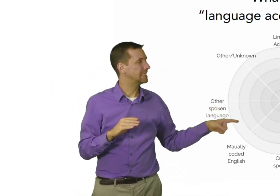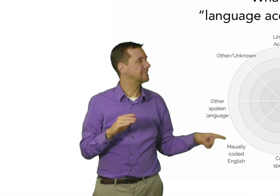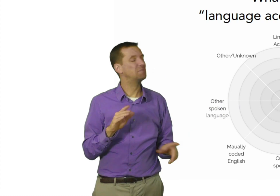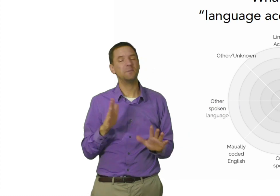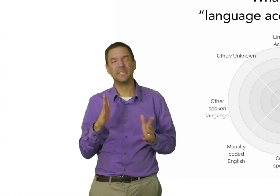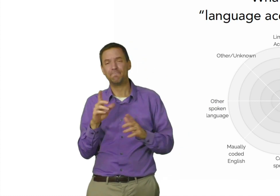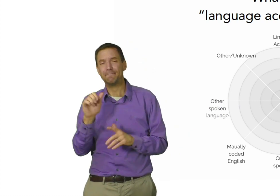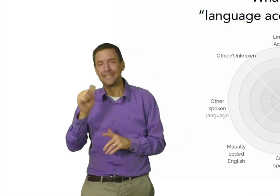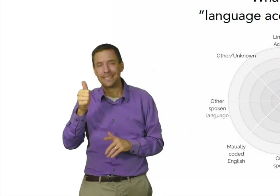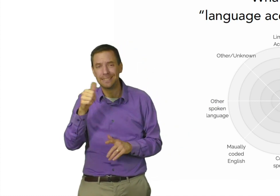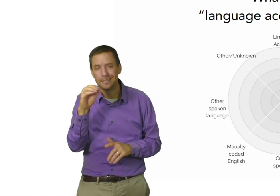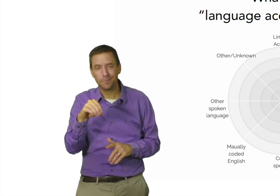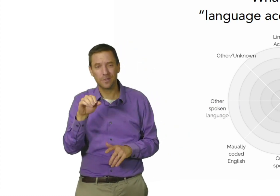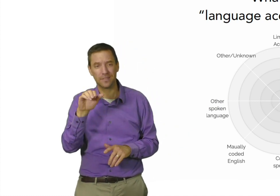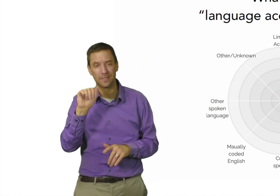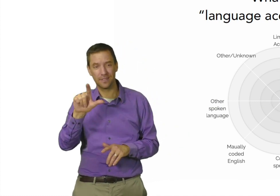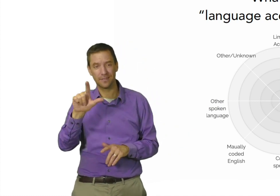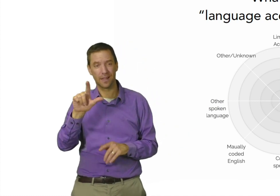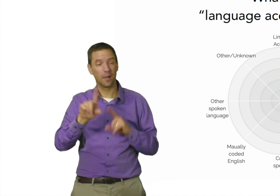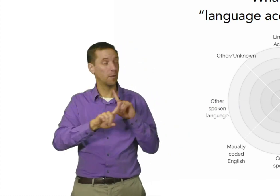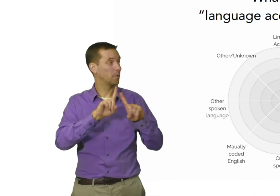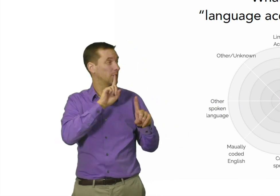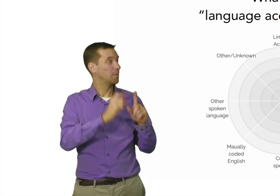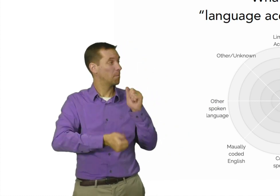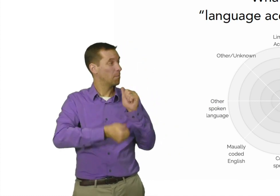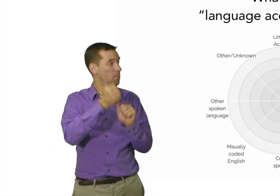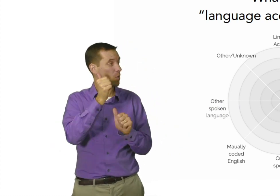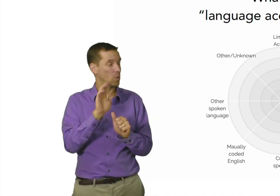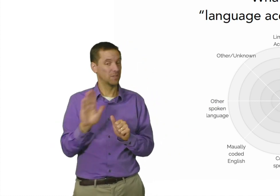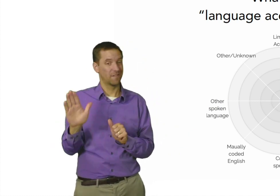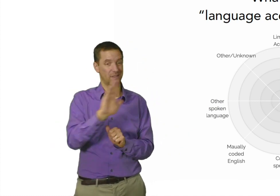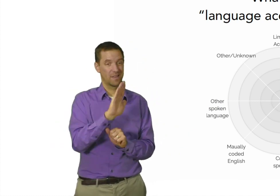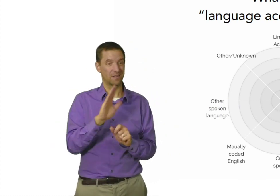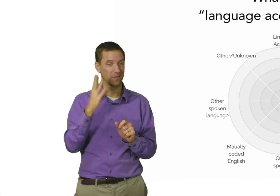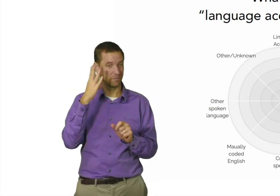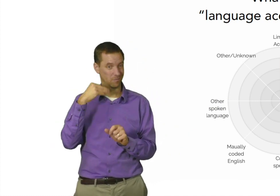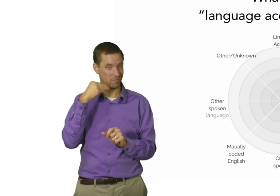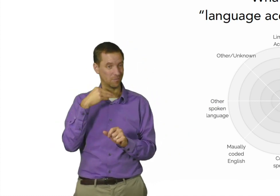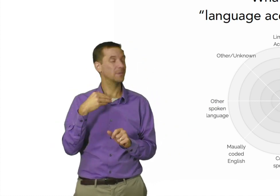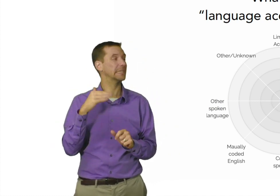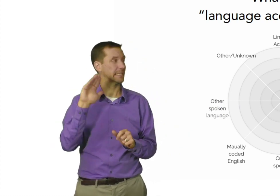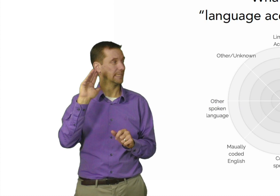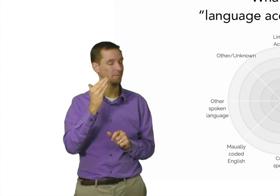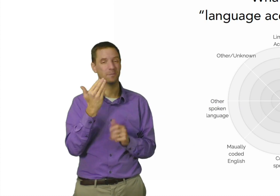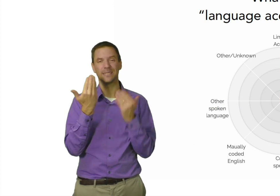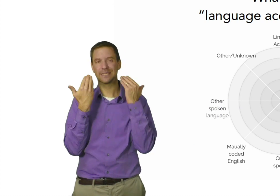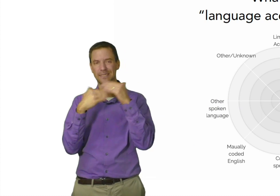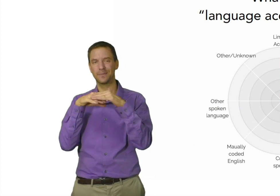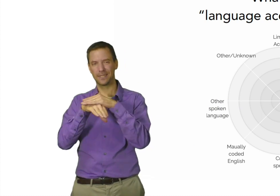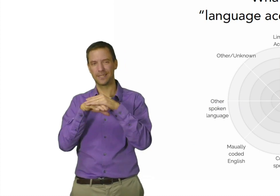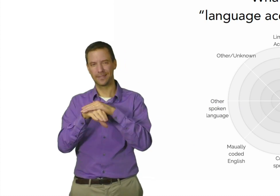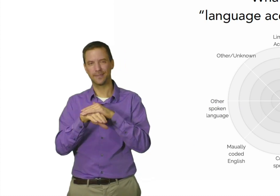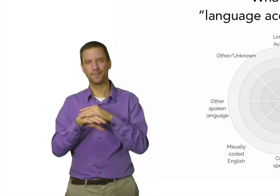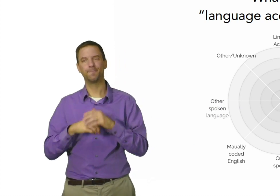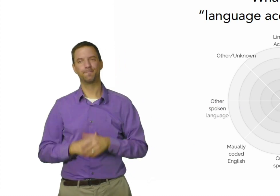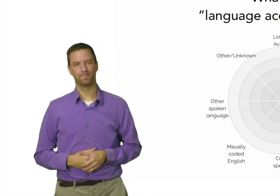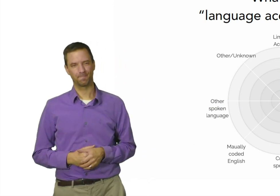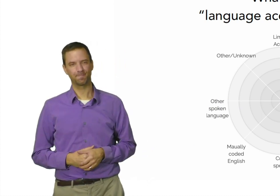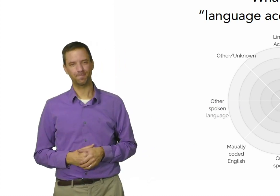very small. We have about 10% estimate for ASL, but really most of their experience seems to fall into the